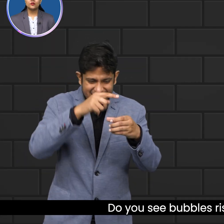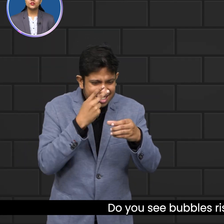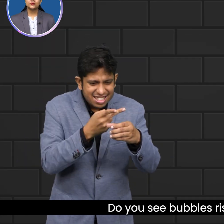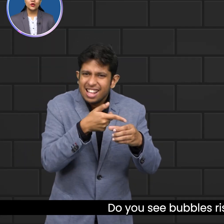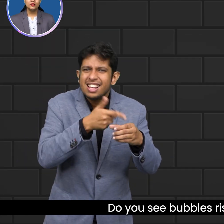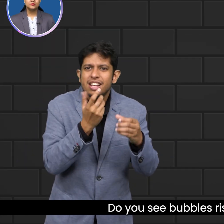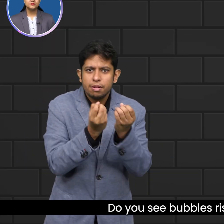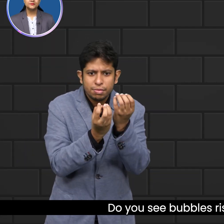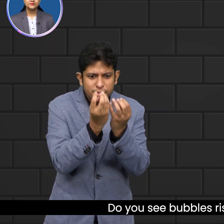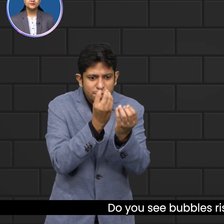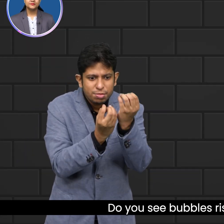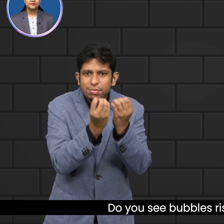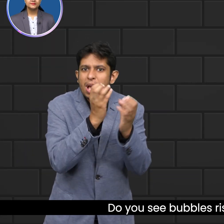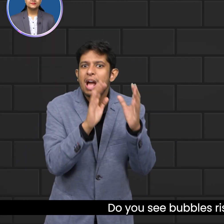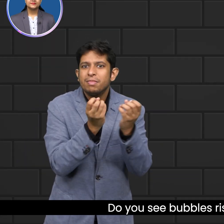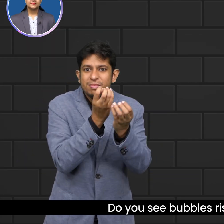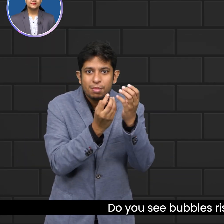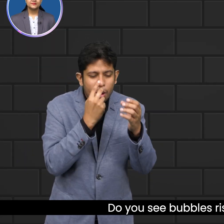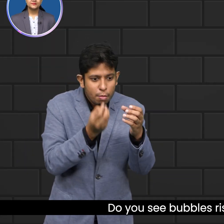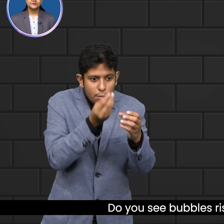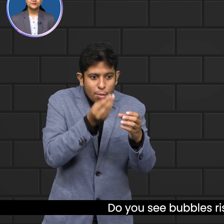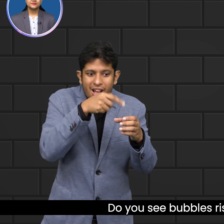rising from the soil?